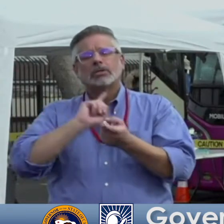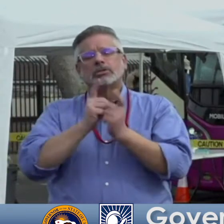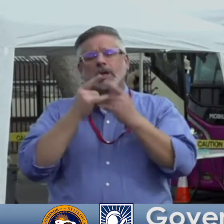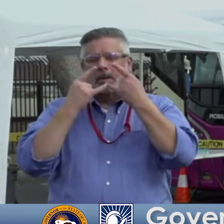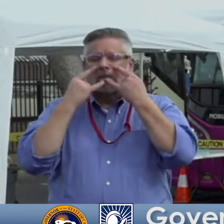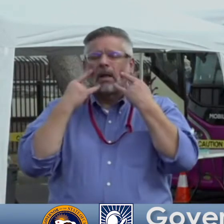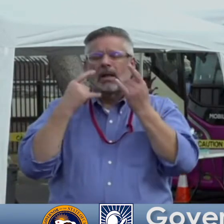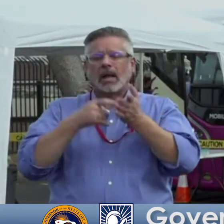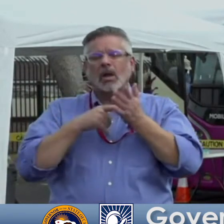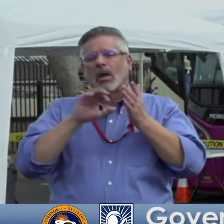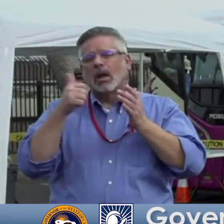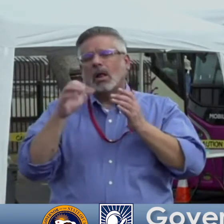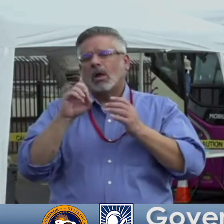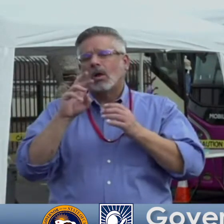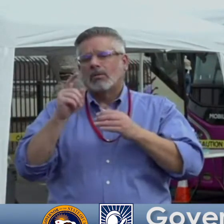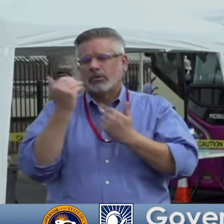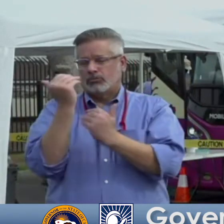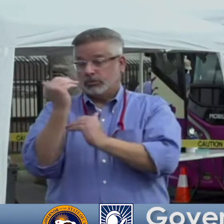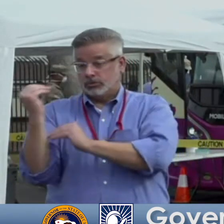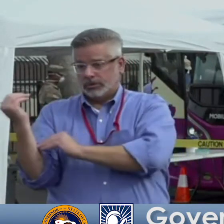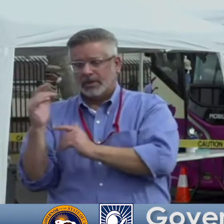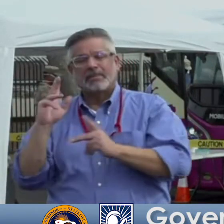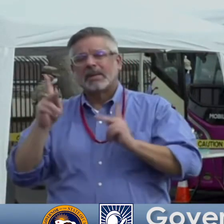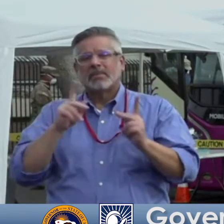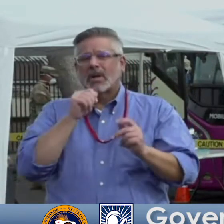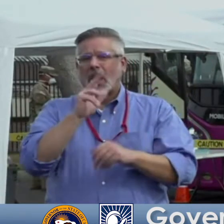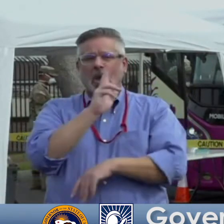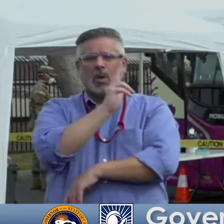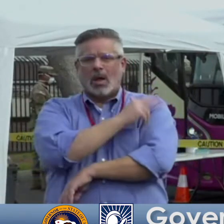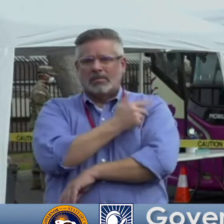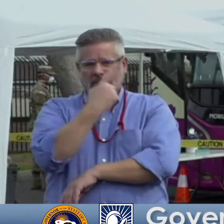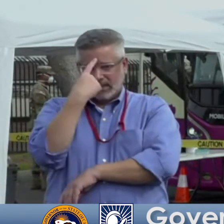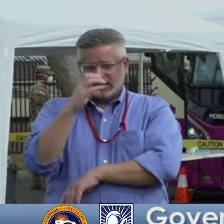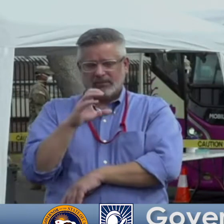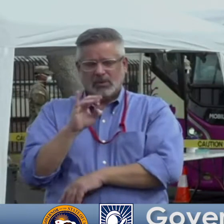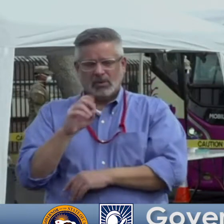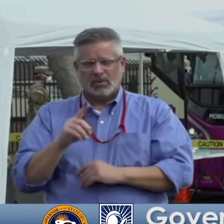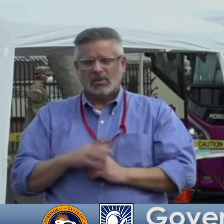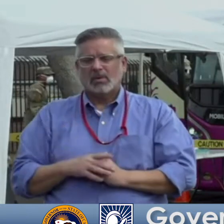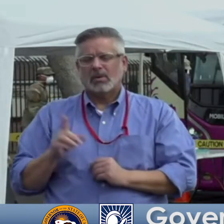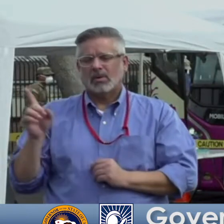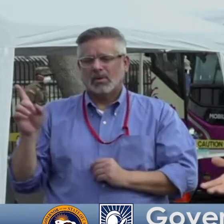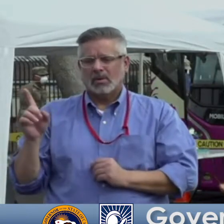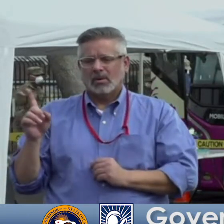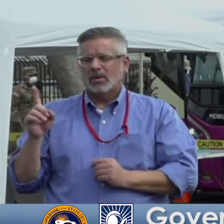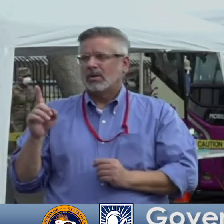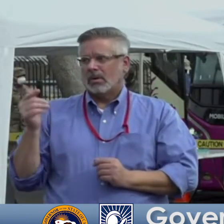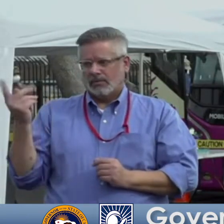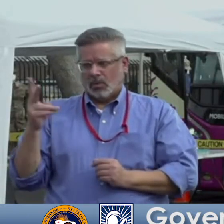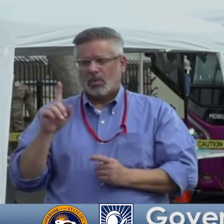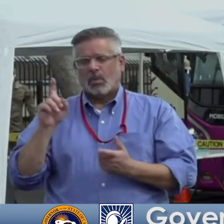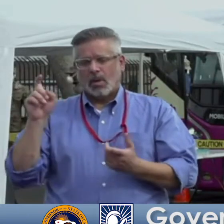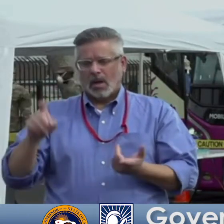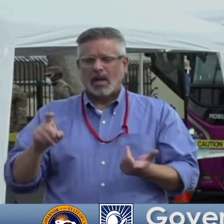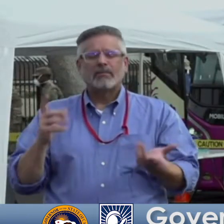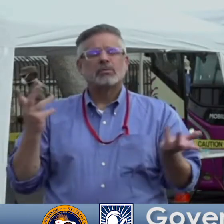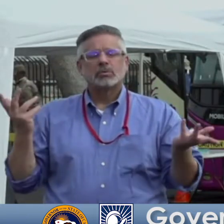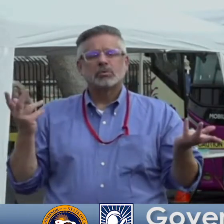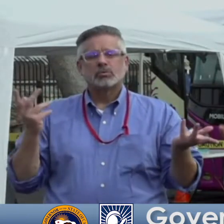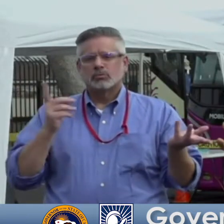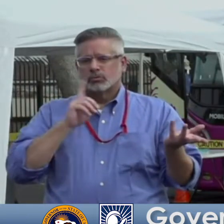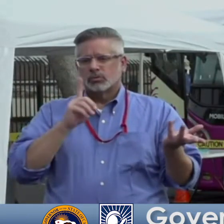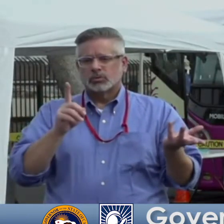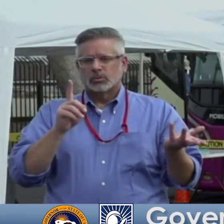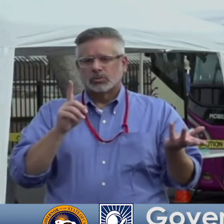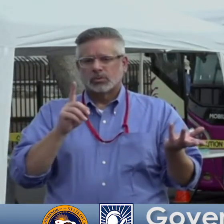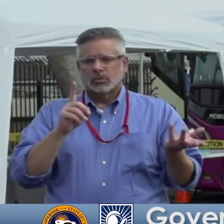mask mandate or other COVID restrictions, that people aren't going to the hospital because of COVID. Well, there's a couple of things we have to really work